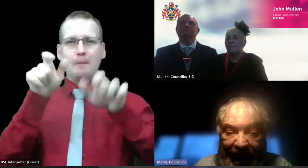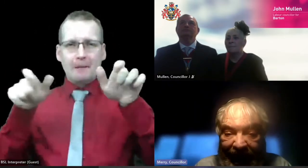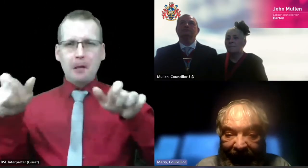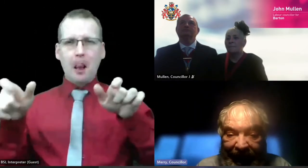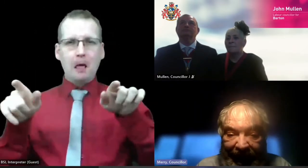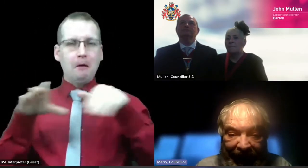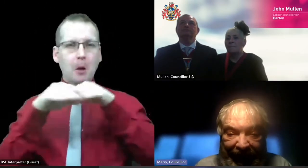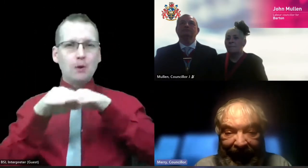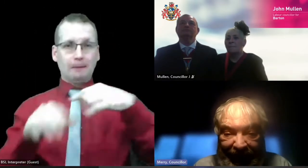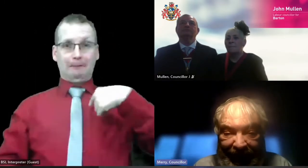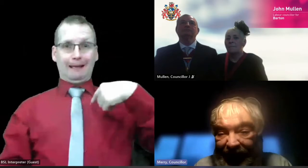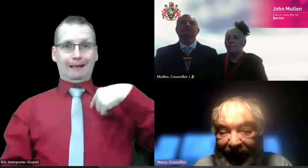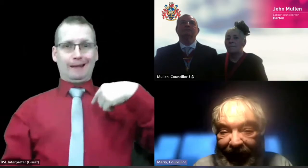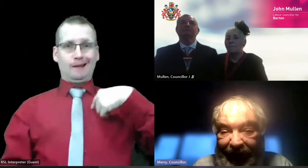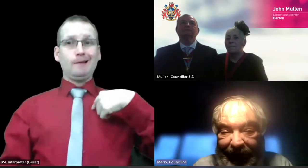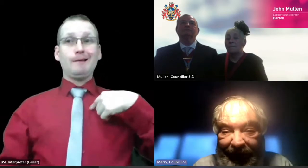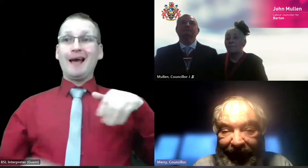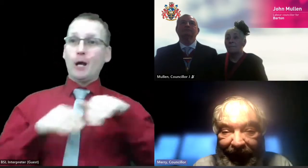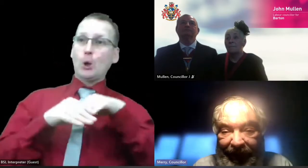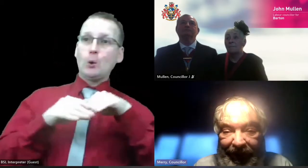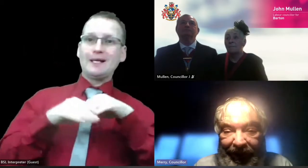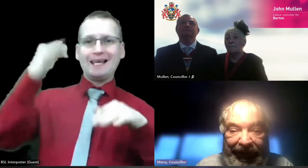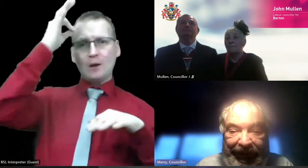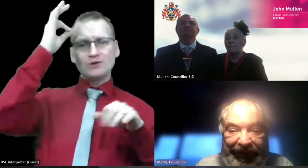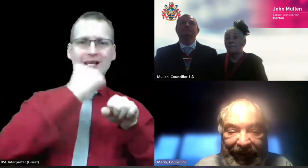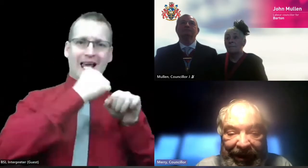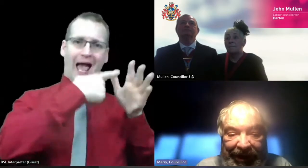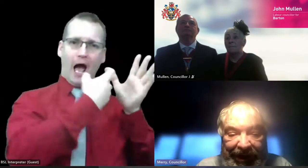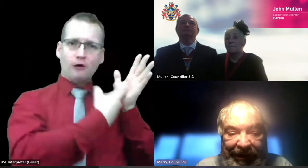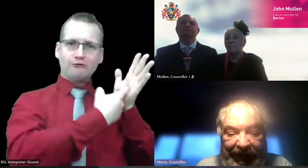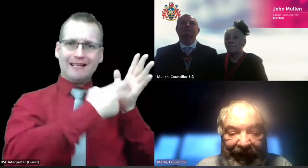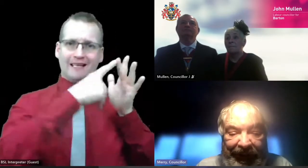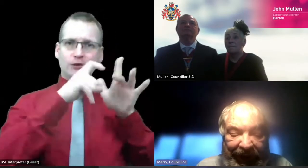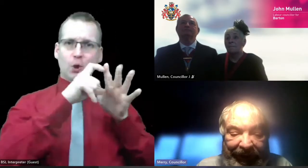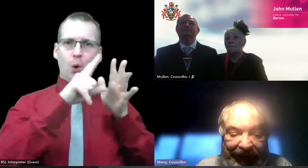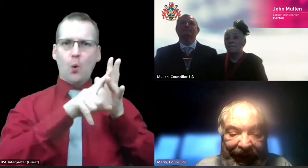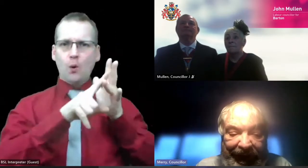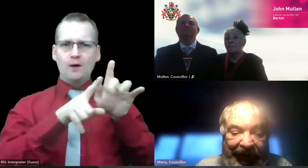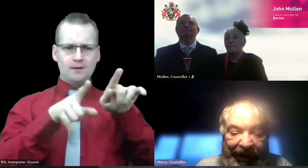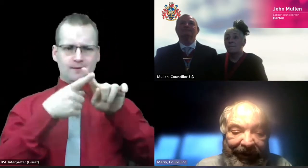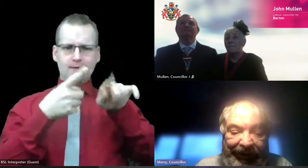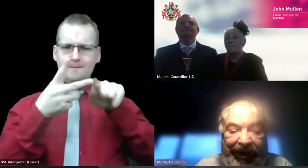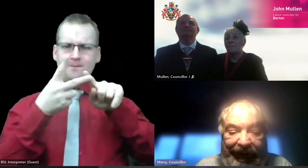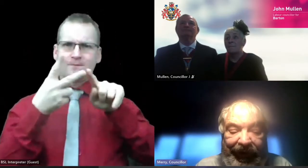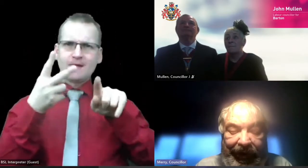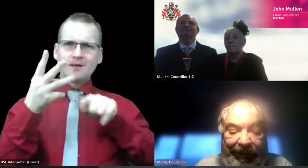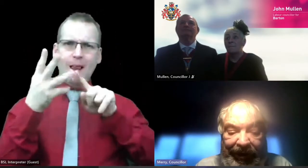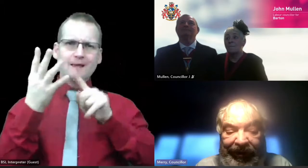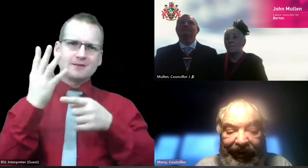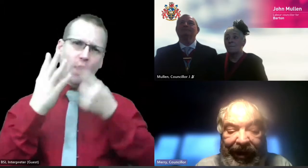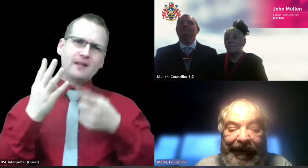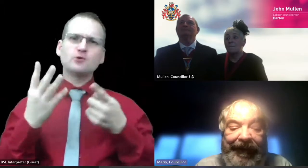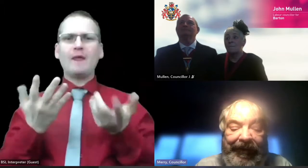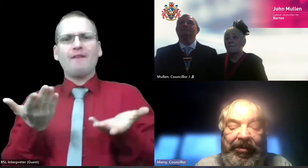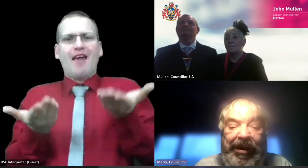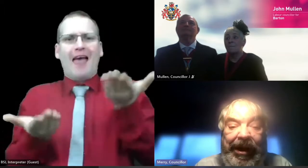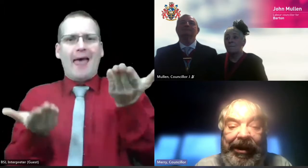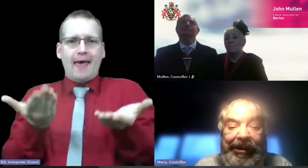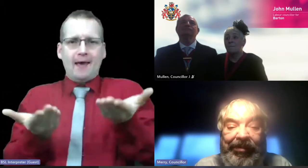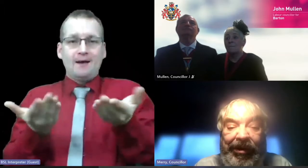me, right, and including Councillor Garrido and others, with, as I say, fairness and firmness